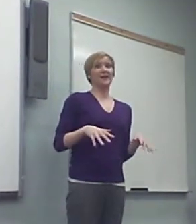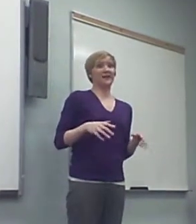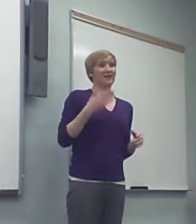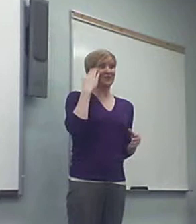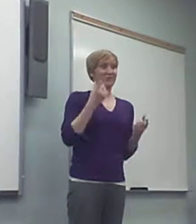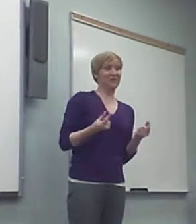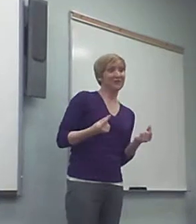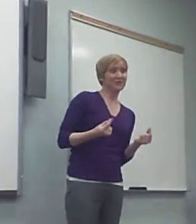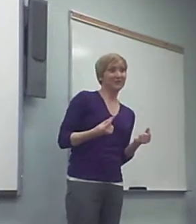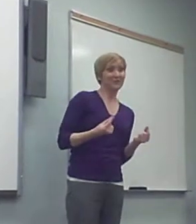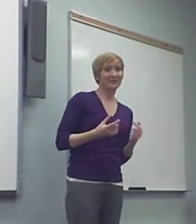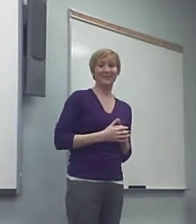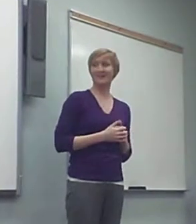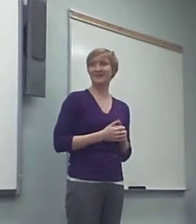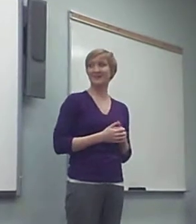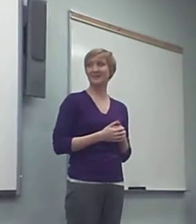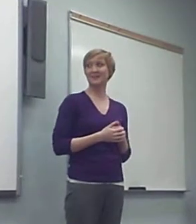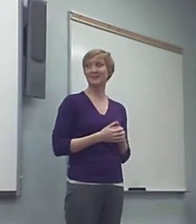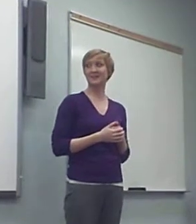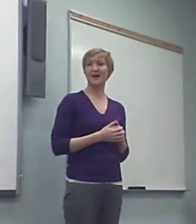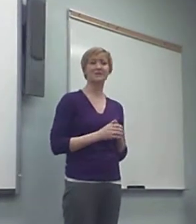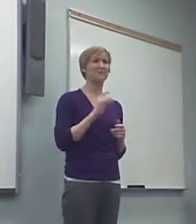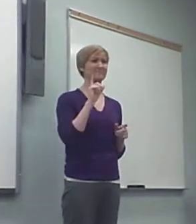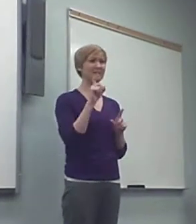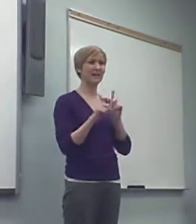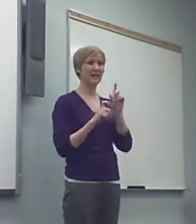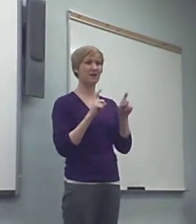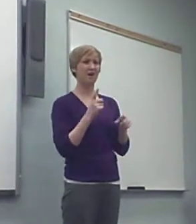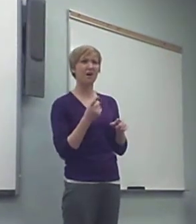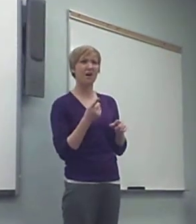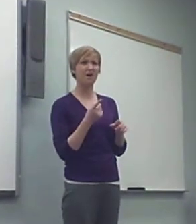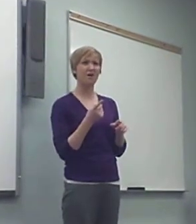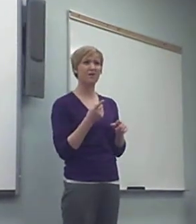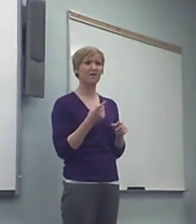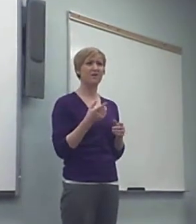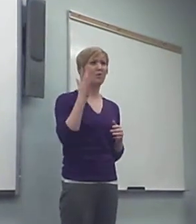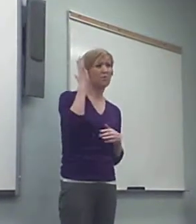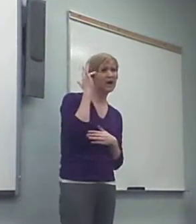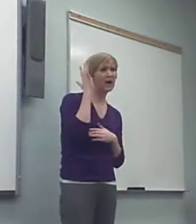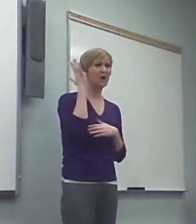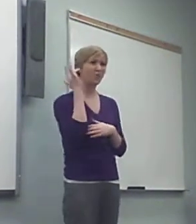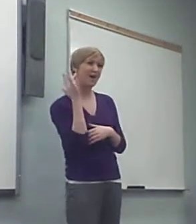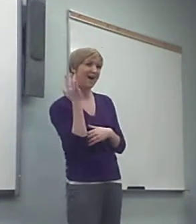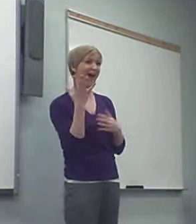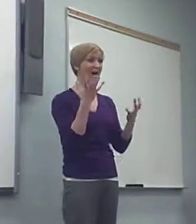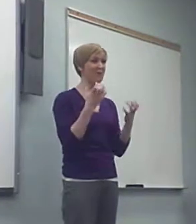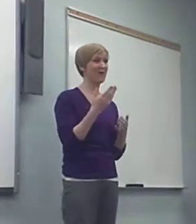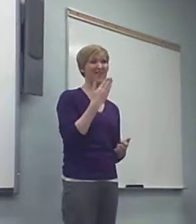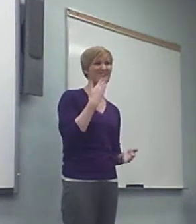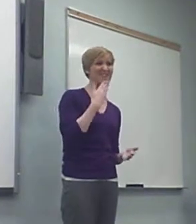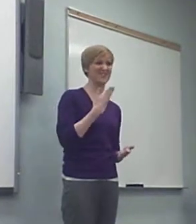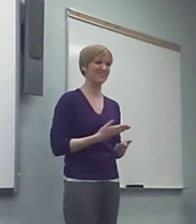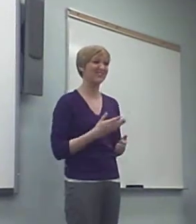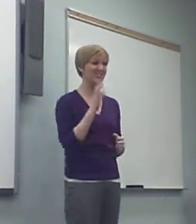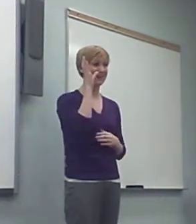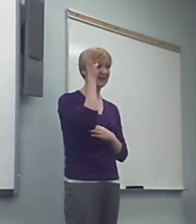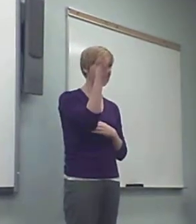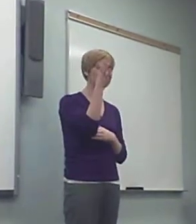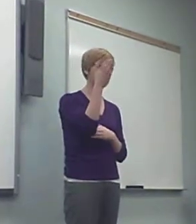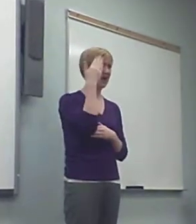these questions like, well, how come it is in this? Because I want to get this really good concept here, and I really want to do something with it, but I need just this